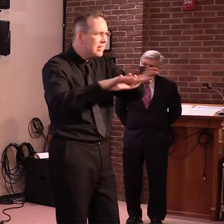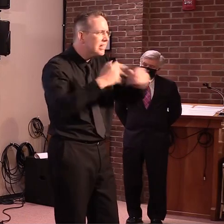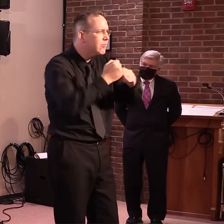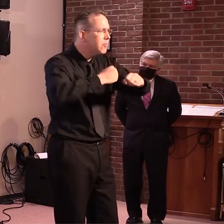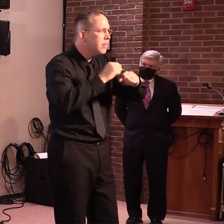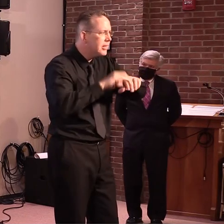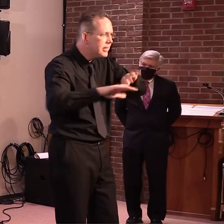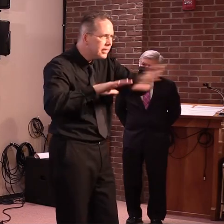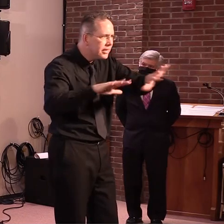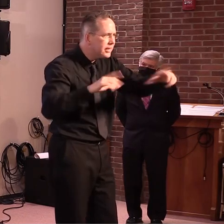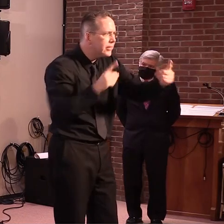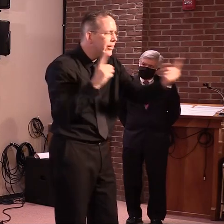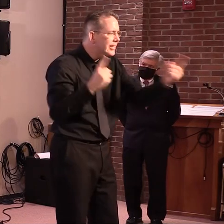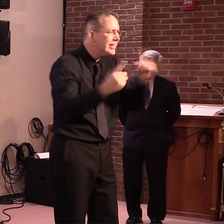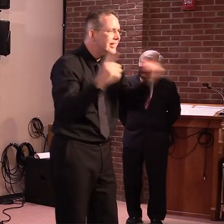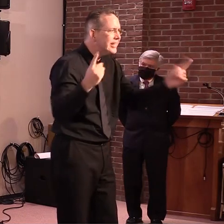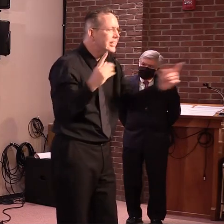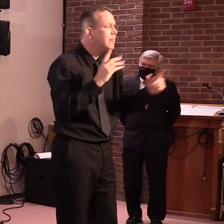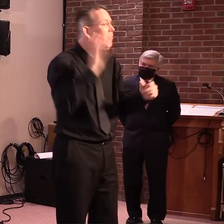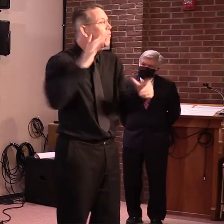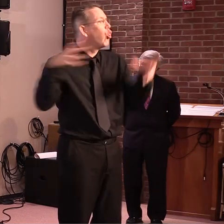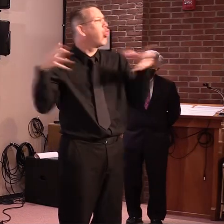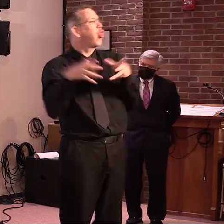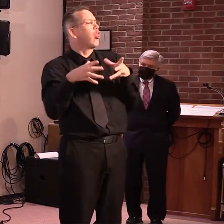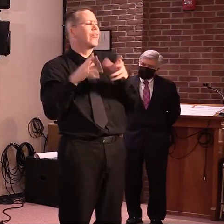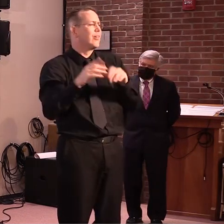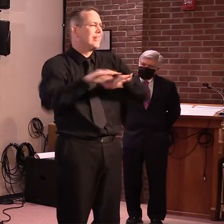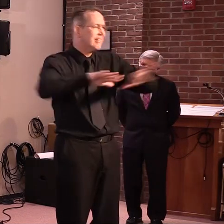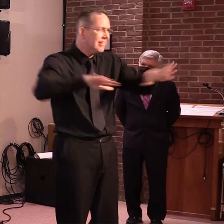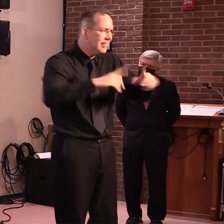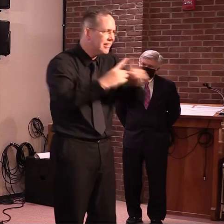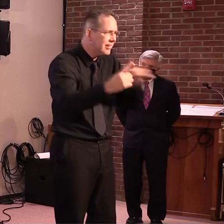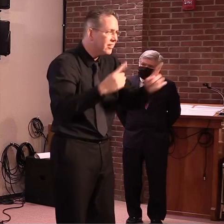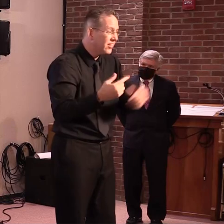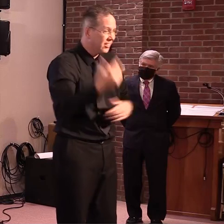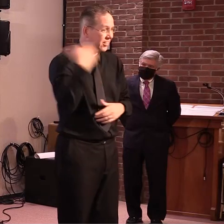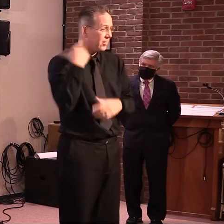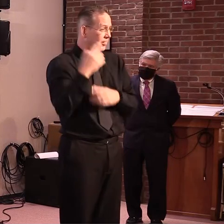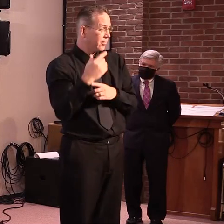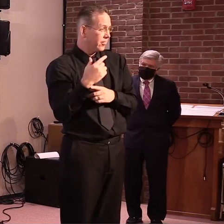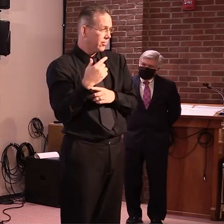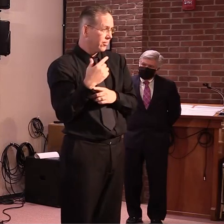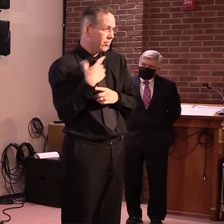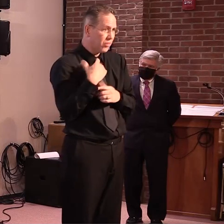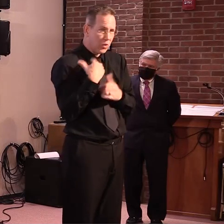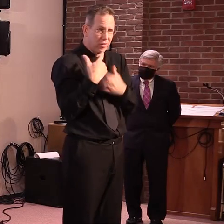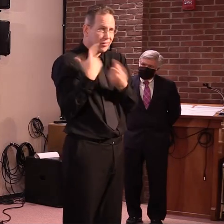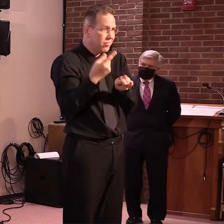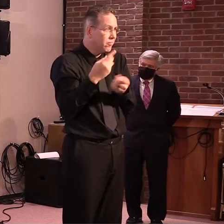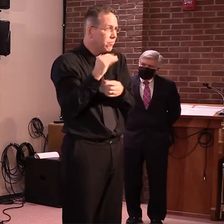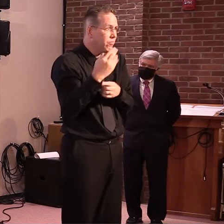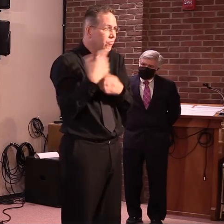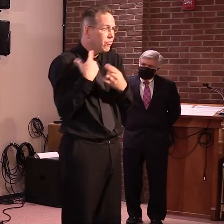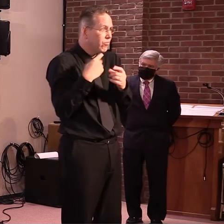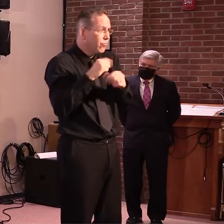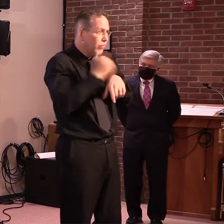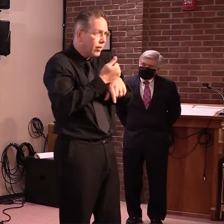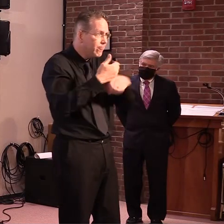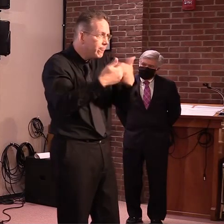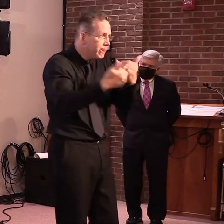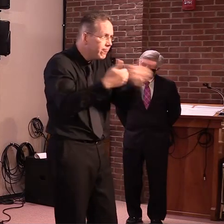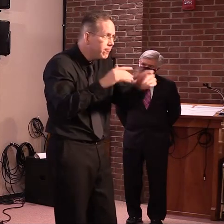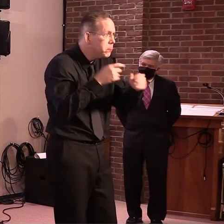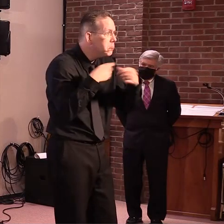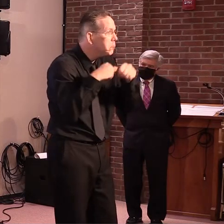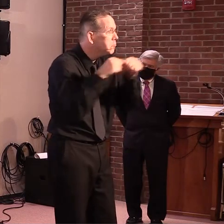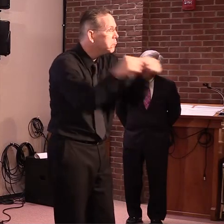talked about is still true today. And if we had had more tools at our disposal, possibly could have